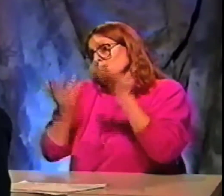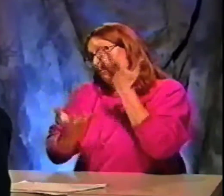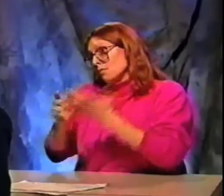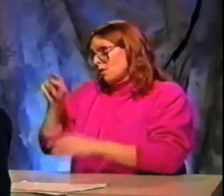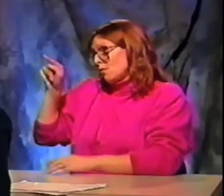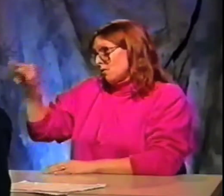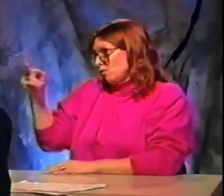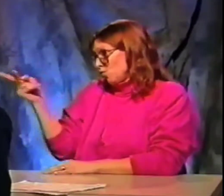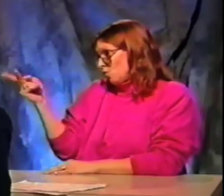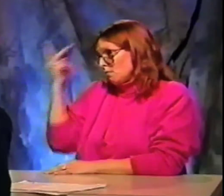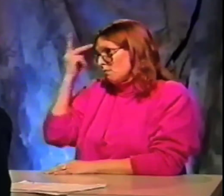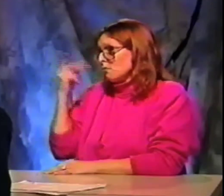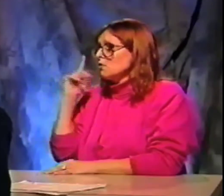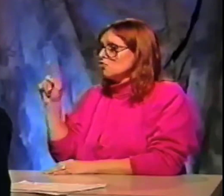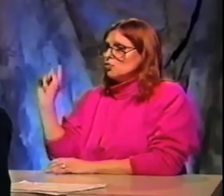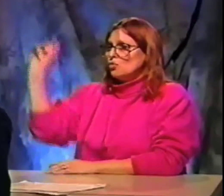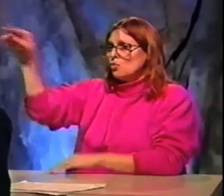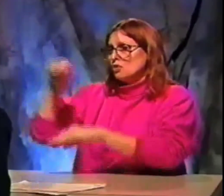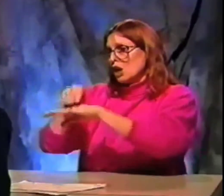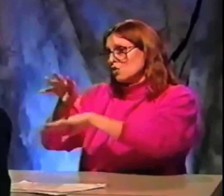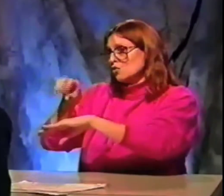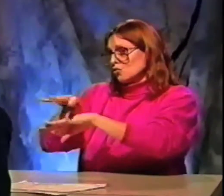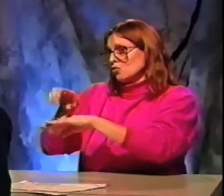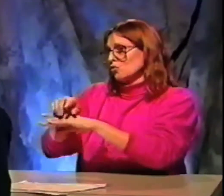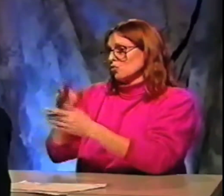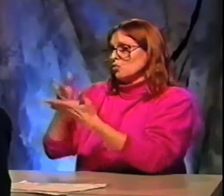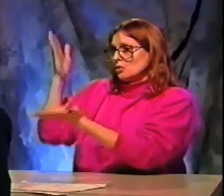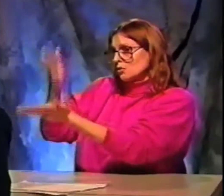get them a better life, or